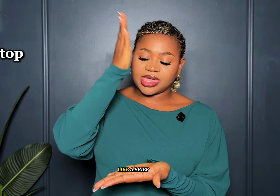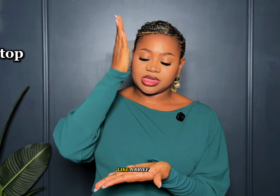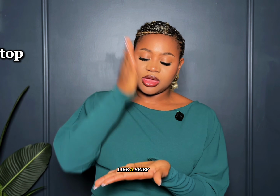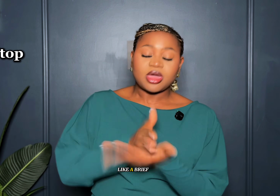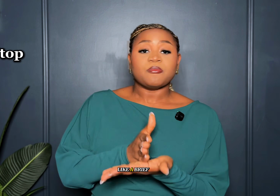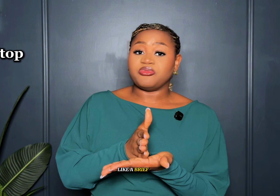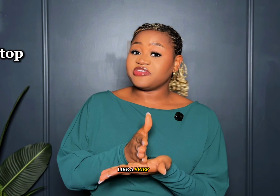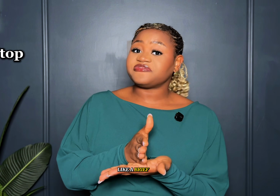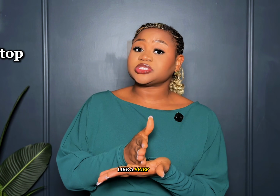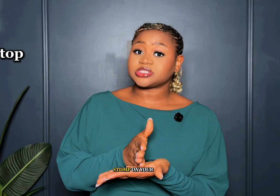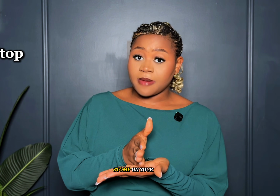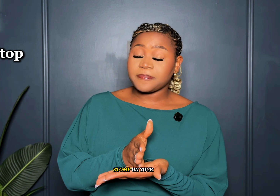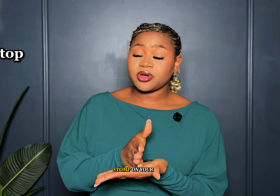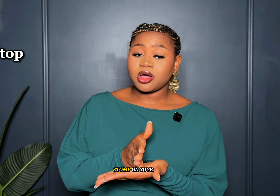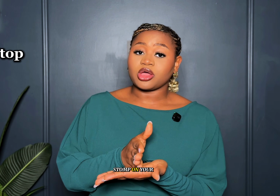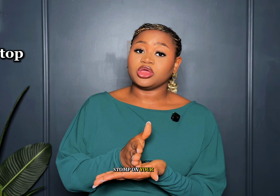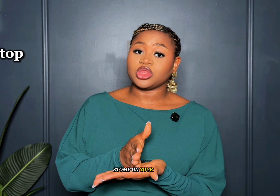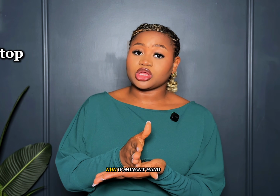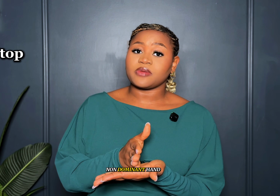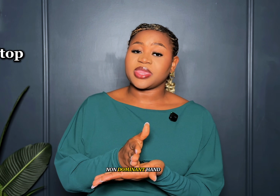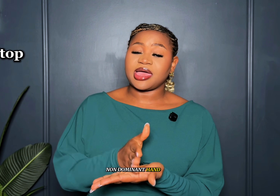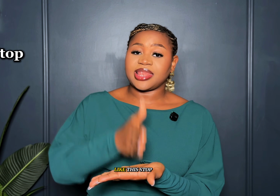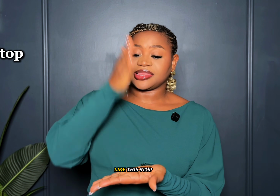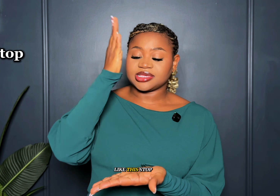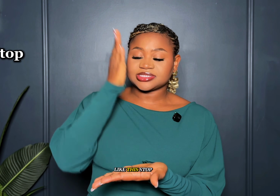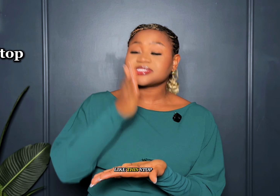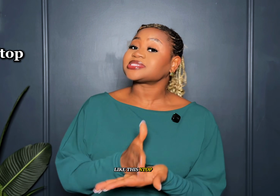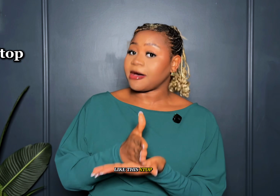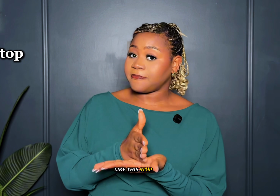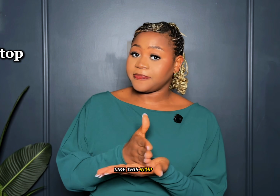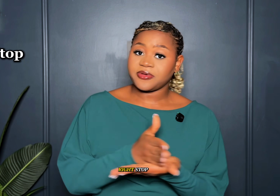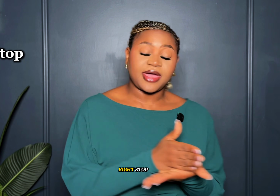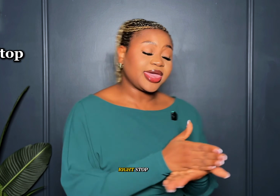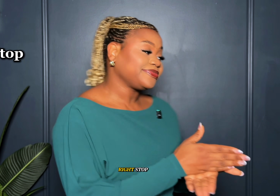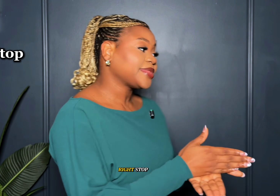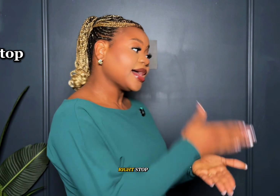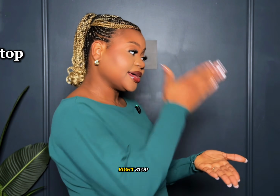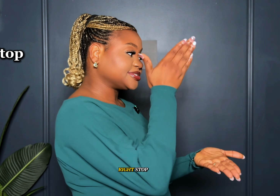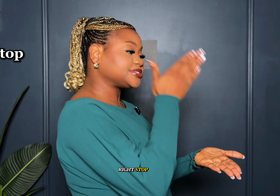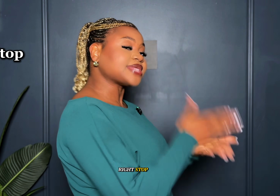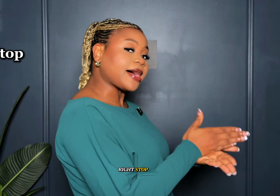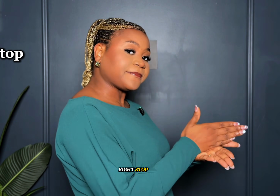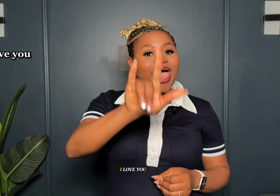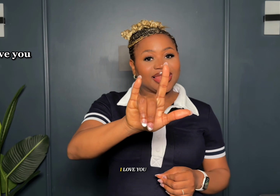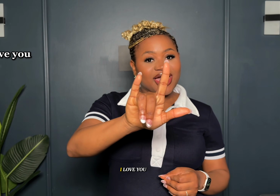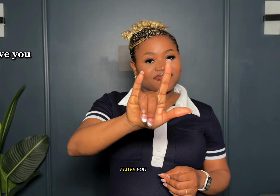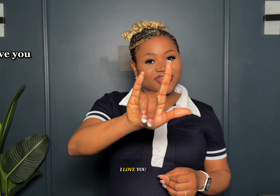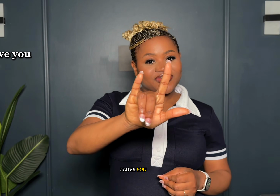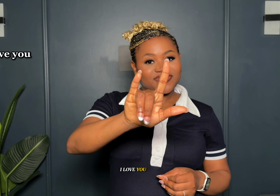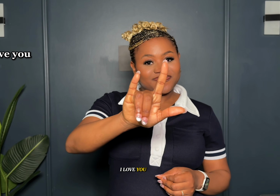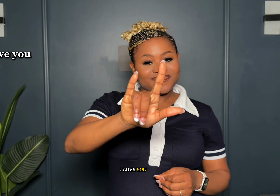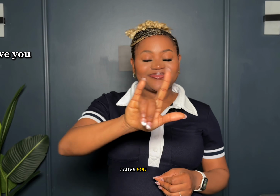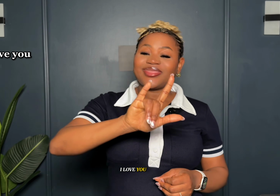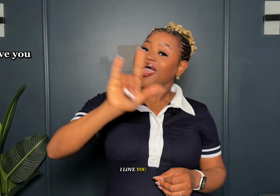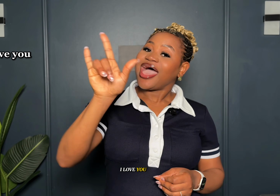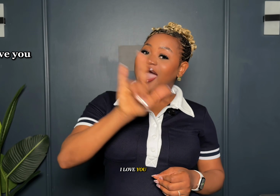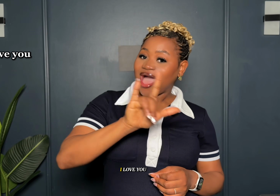a brief stomp on your non-dominant hand like this. Stop, right? Stop. I love you. I